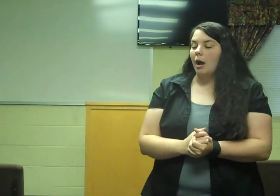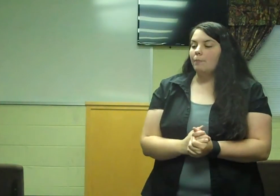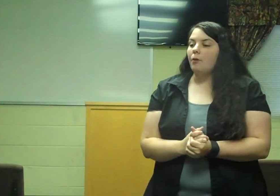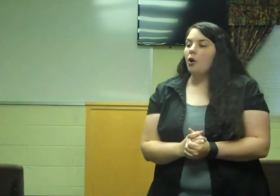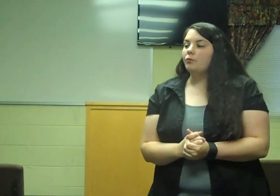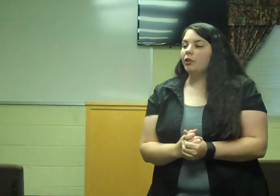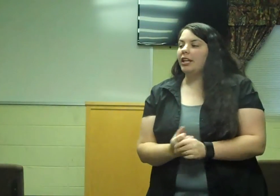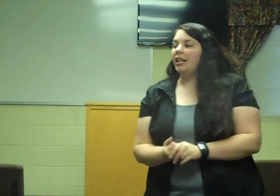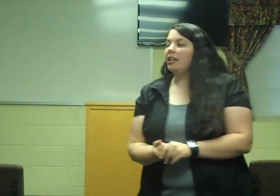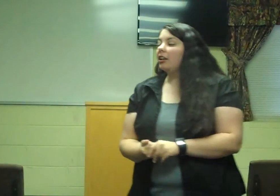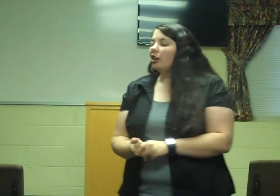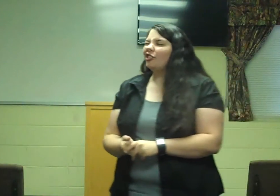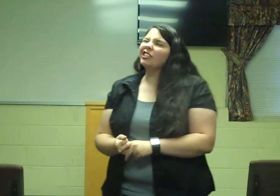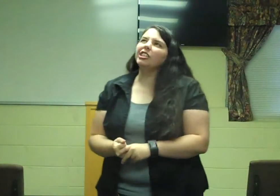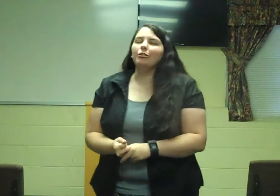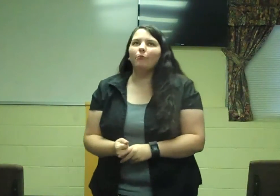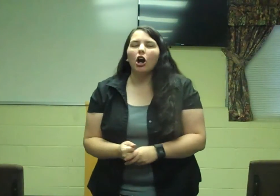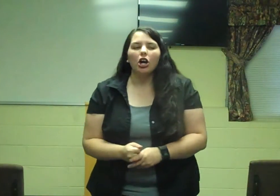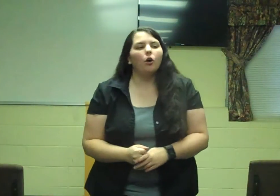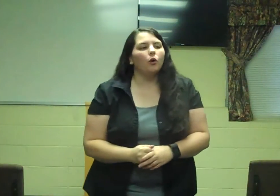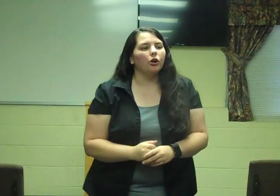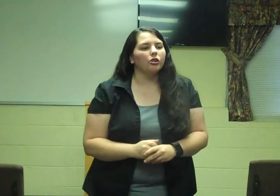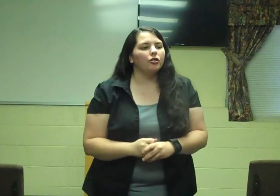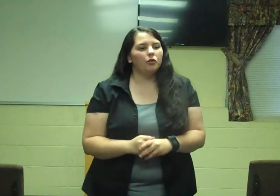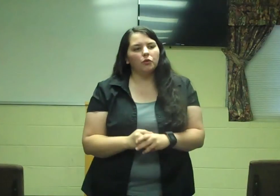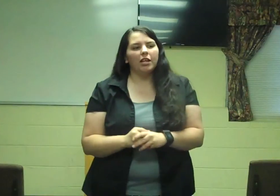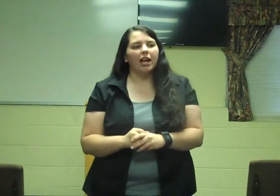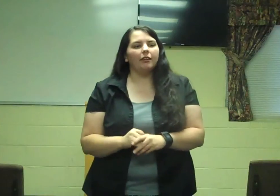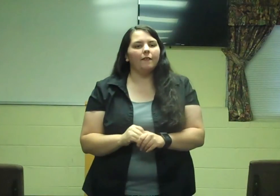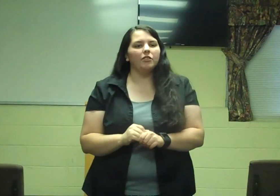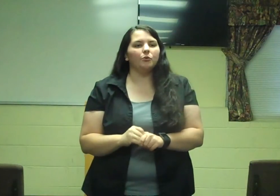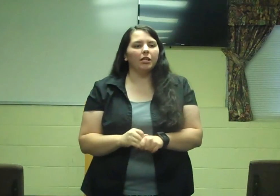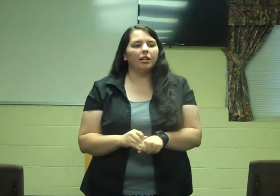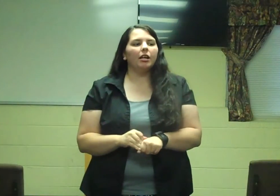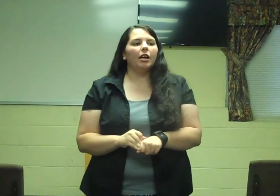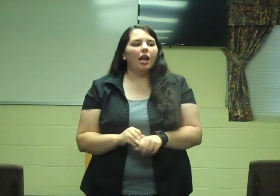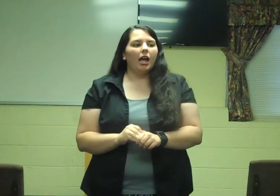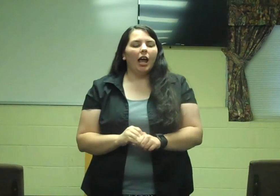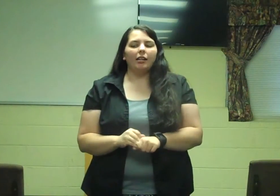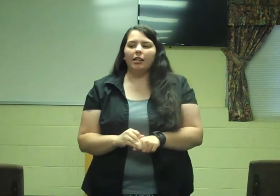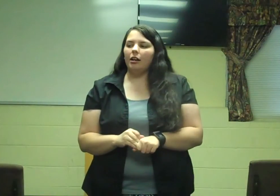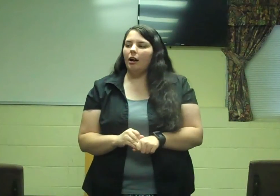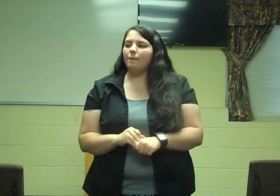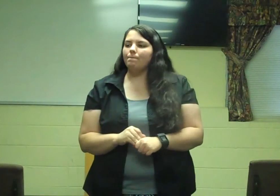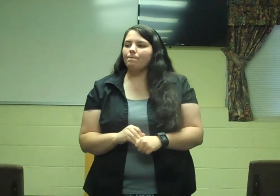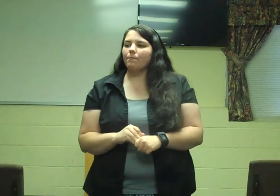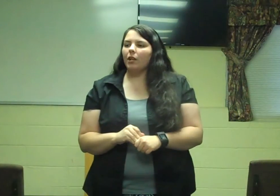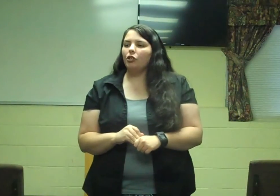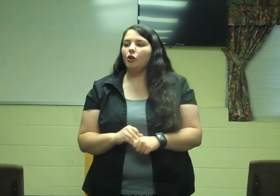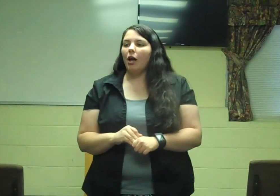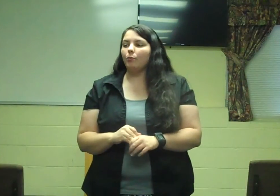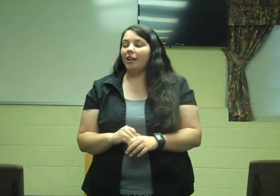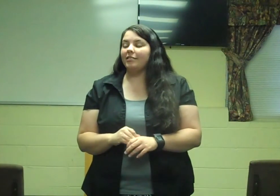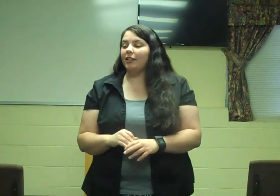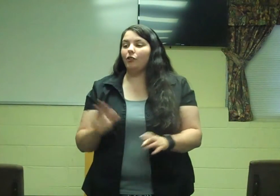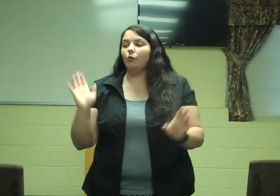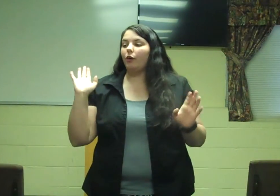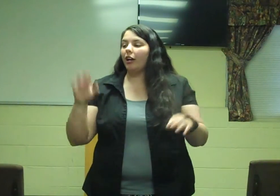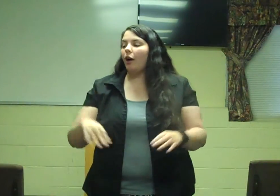up hopefully tomorrow or Tuesday of this week. And then you go ahead and practice. And if you want to go